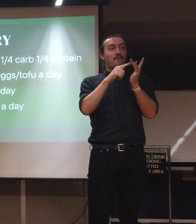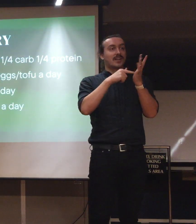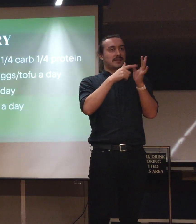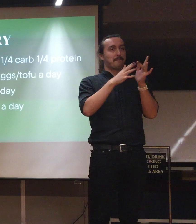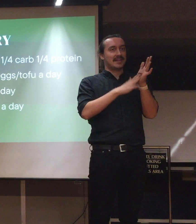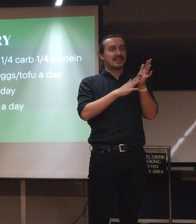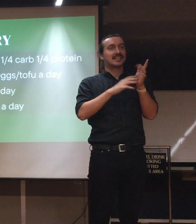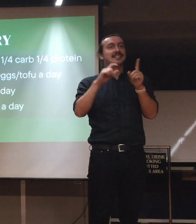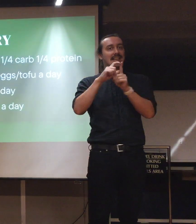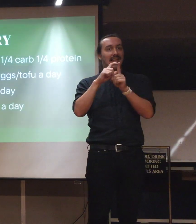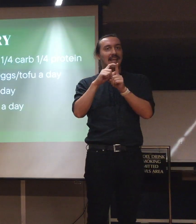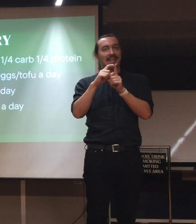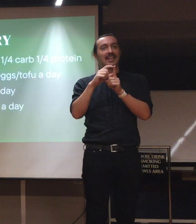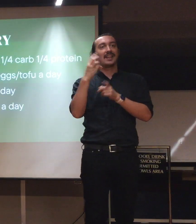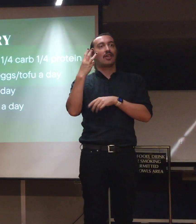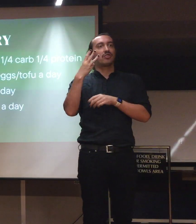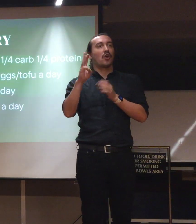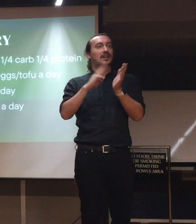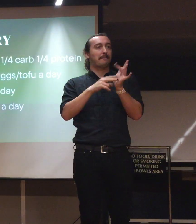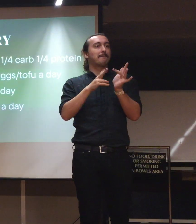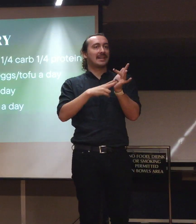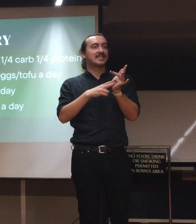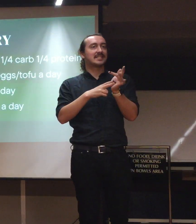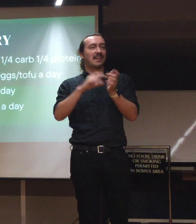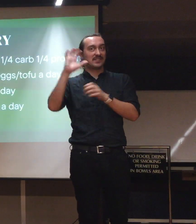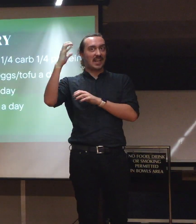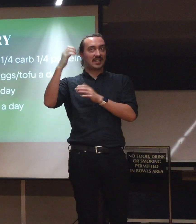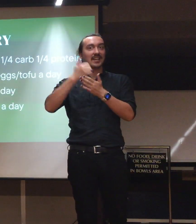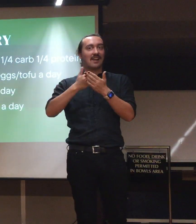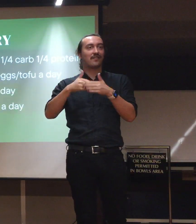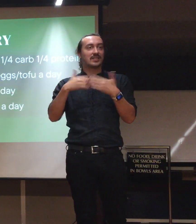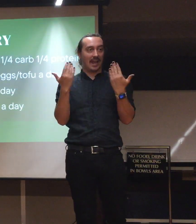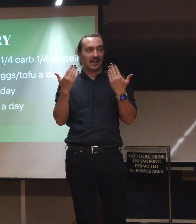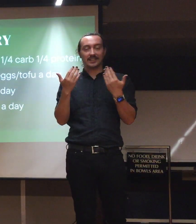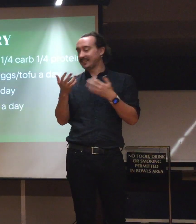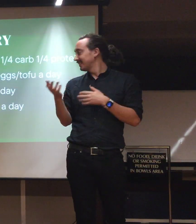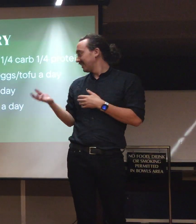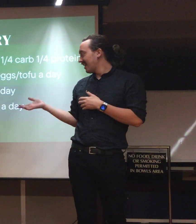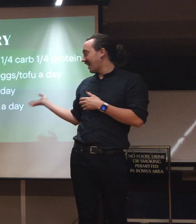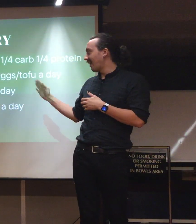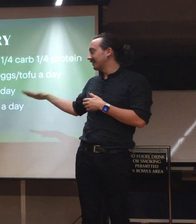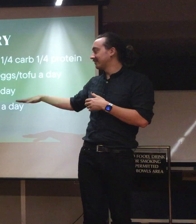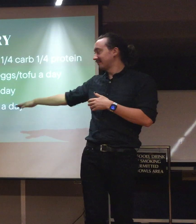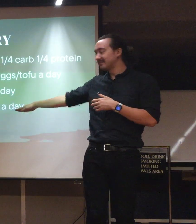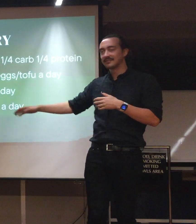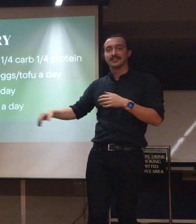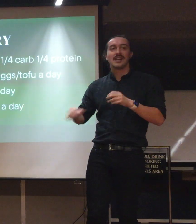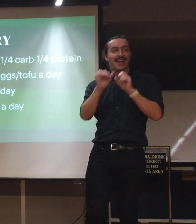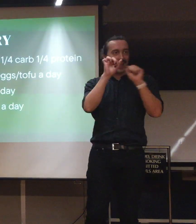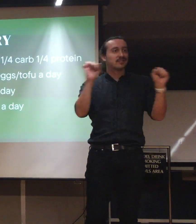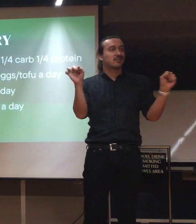And exercise, we want to aim for at least 30 minutes a day. If you can